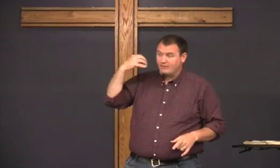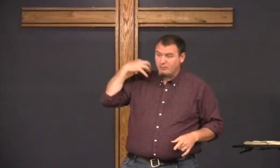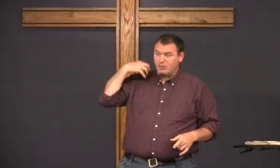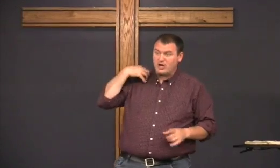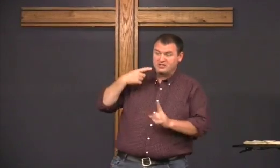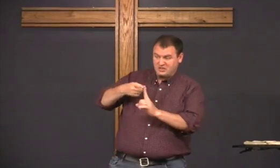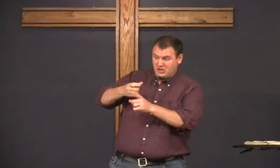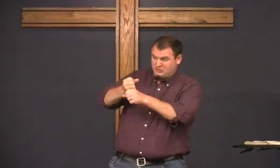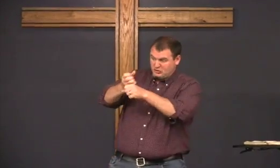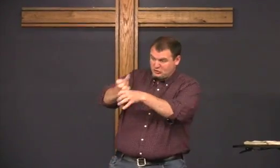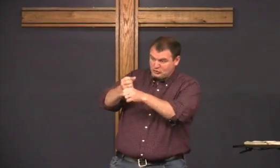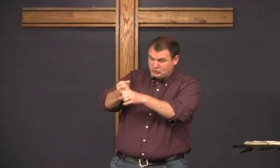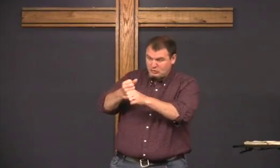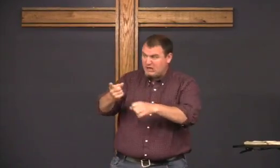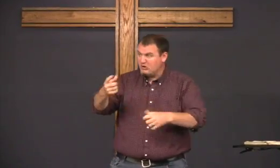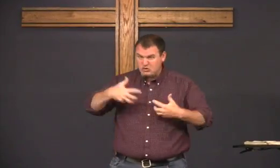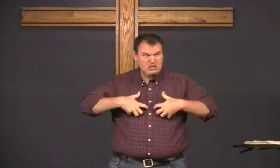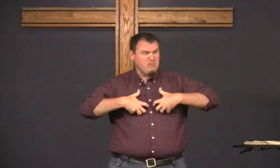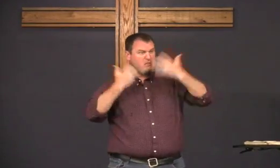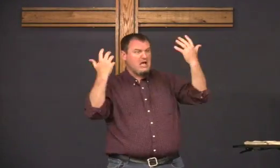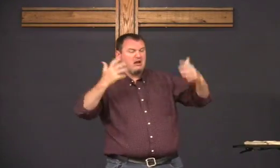the boss comes and chews you out, you get mad,